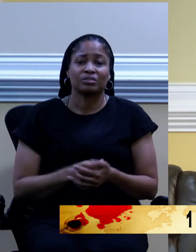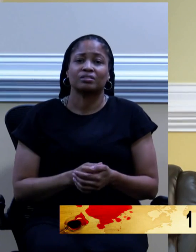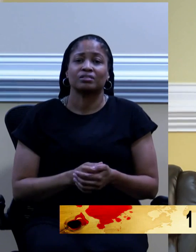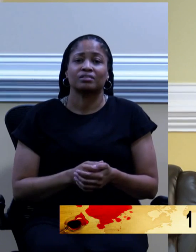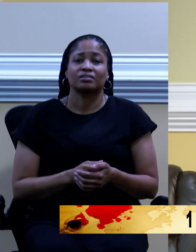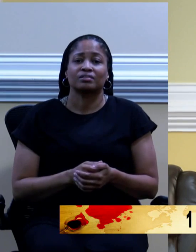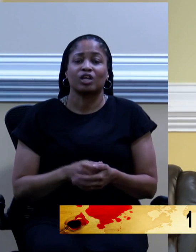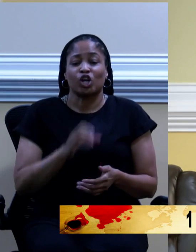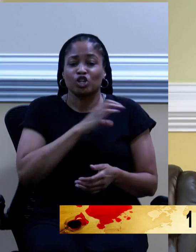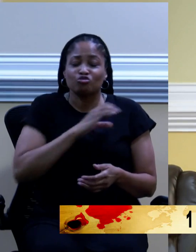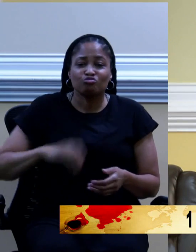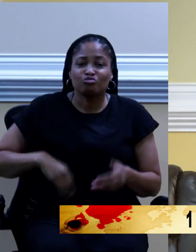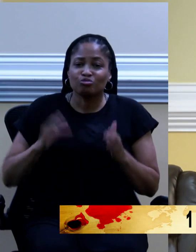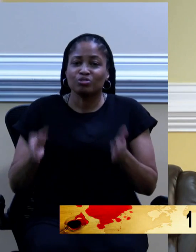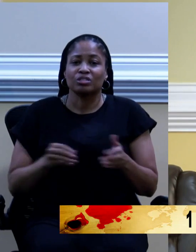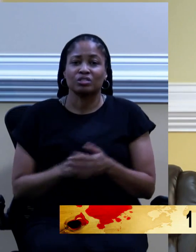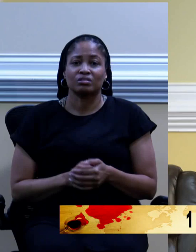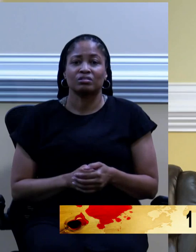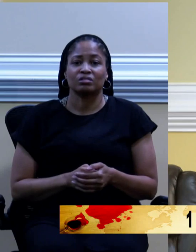Modern day Christian.